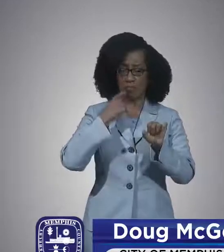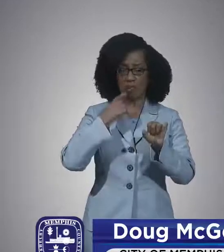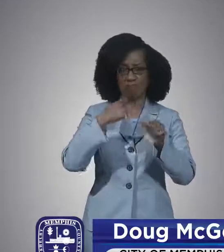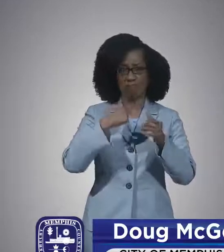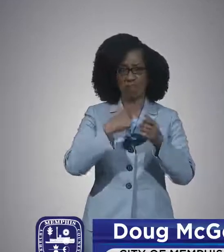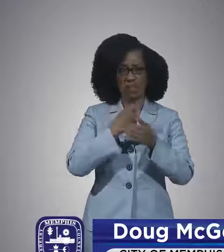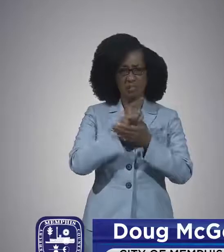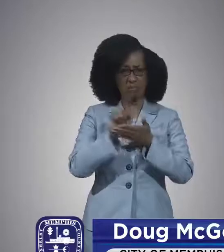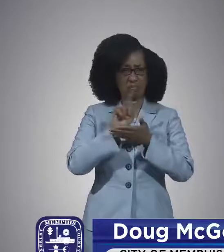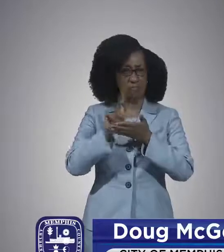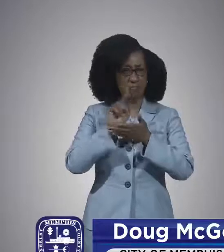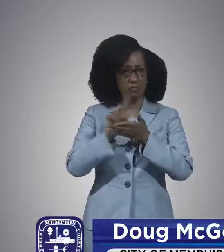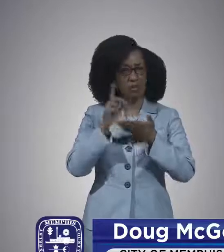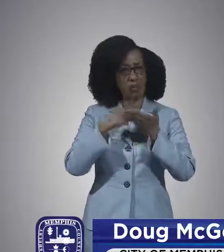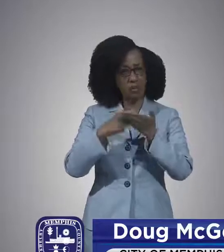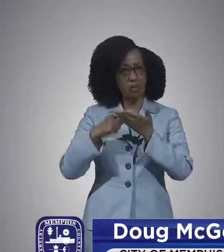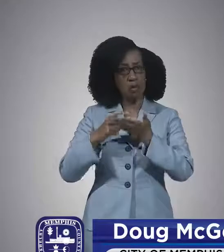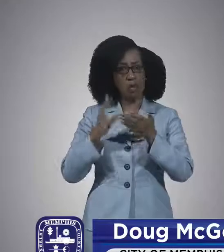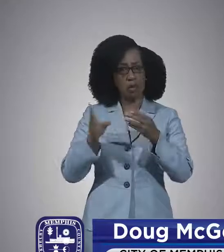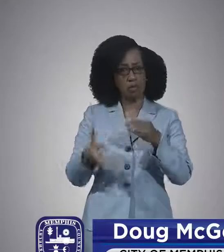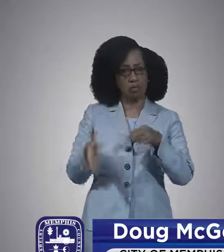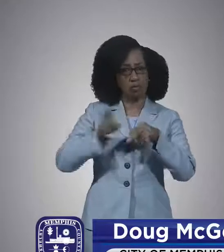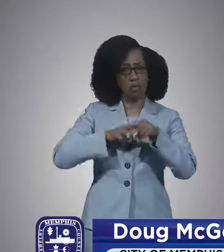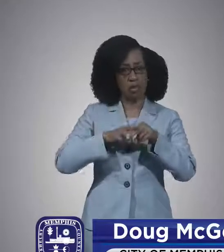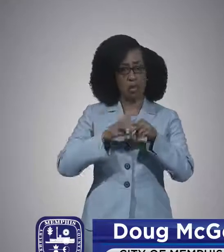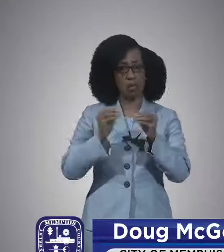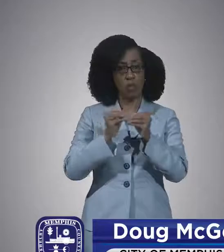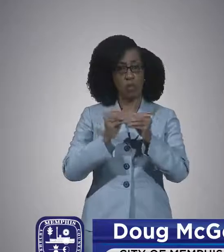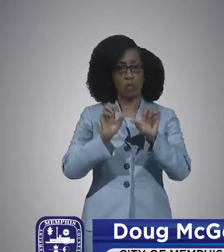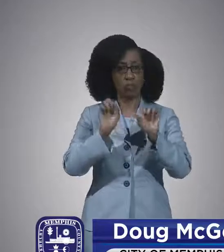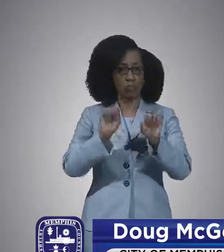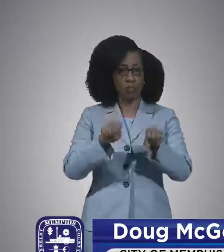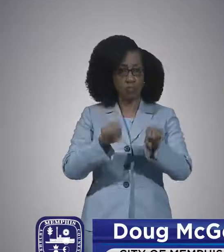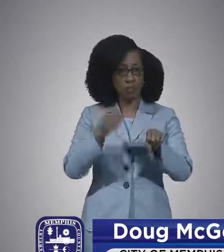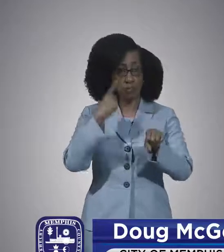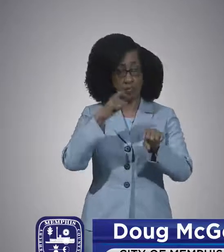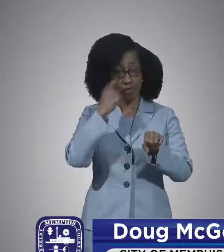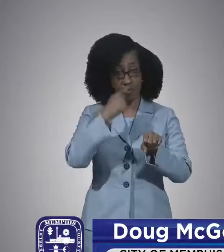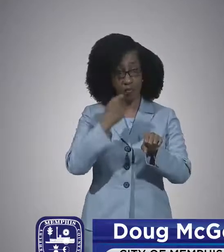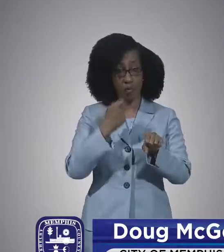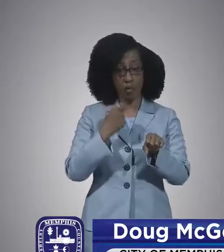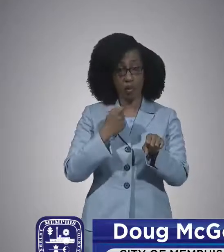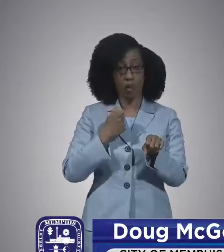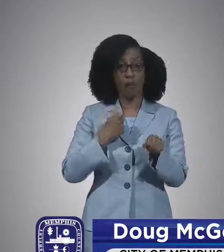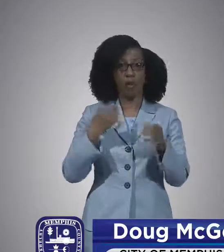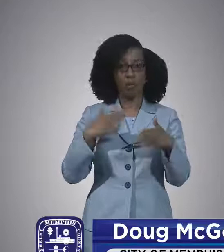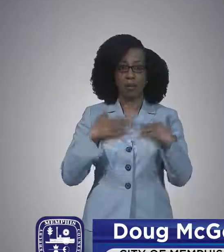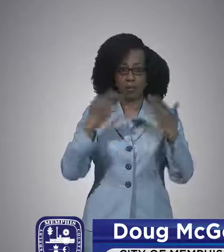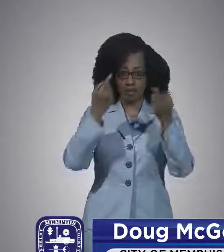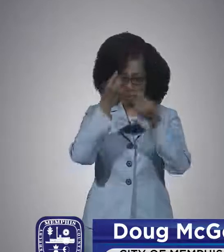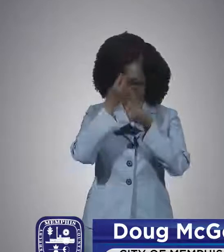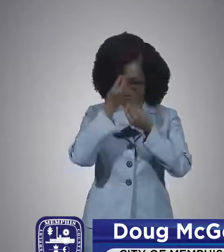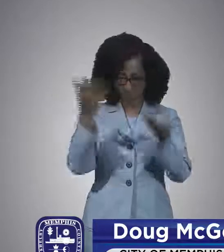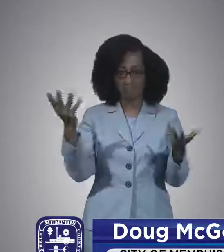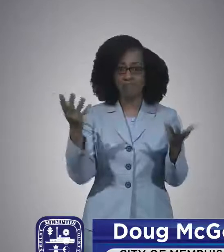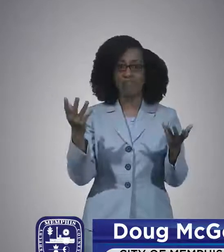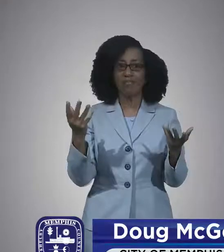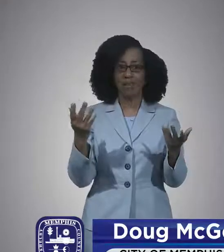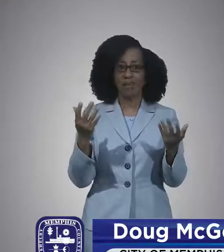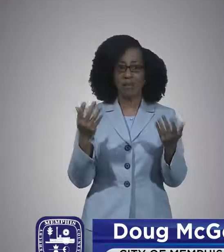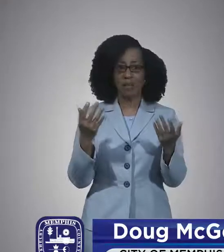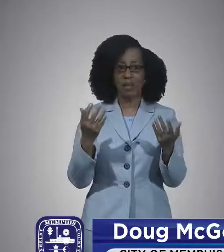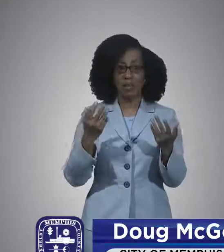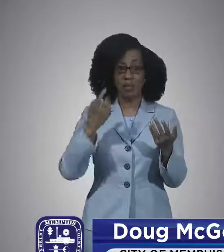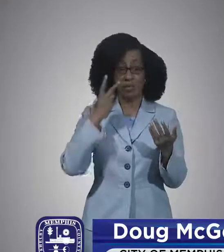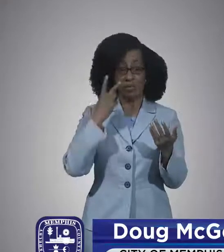weeks. I'm pleased to report that through the additional capacity at the public testing sites, we have seen pretty dramatic